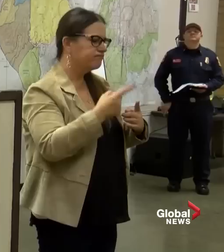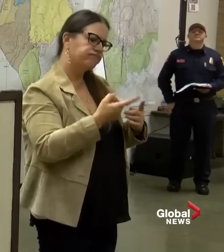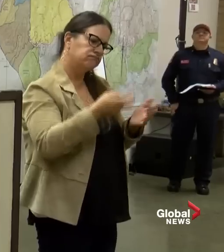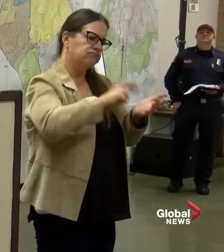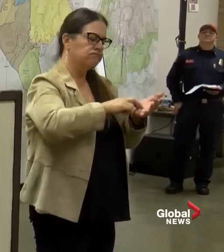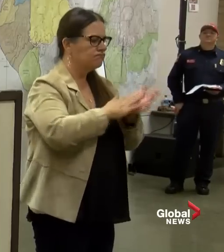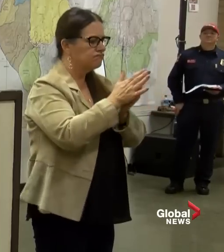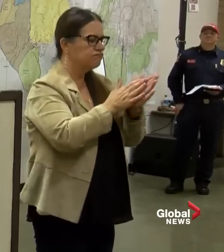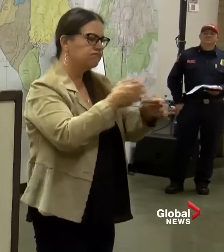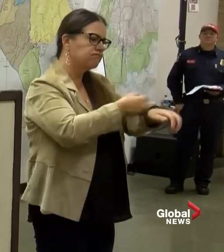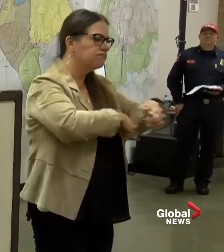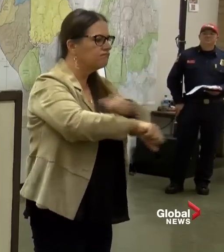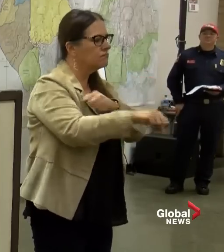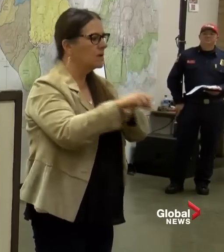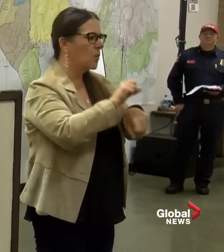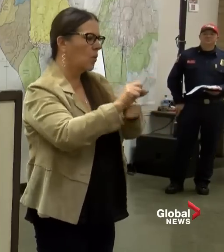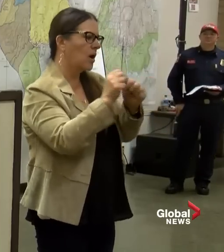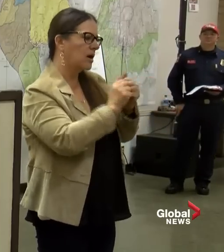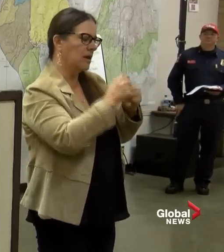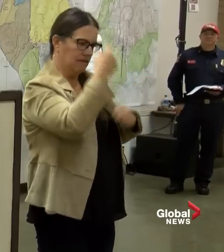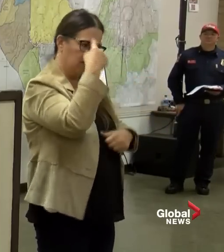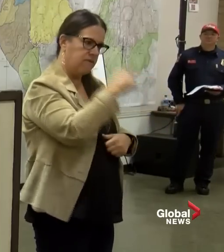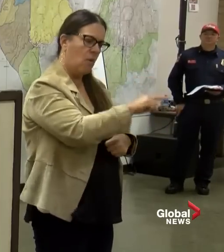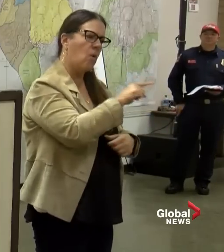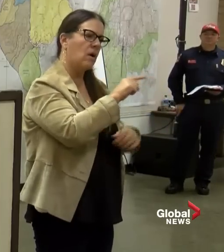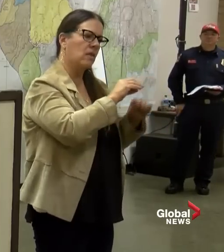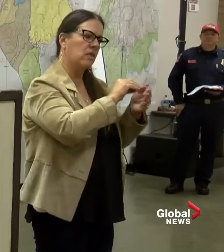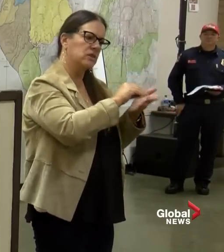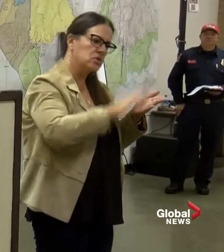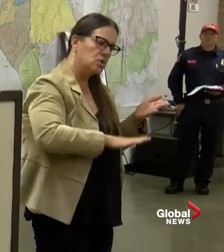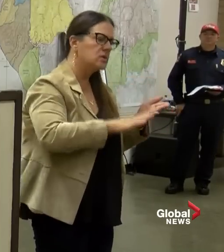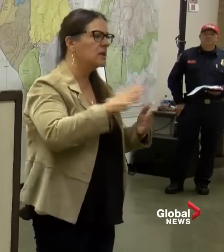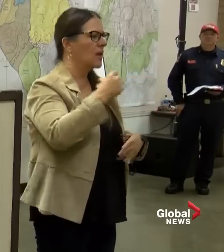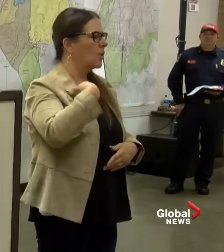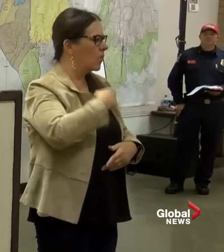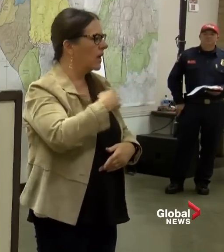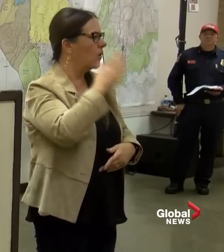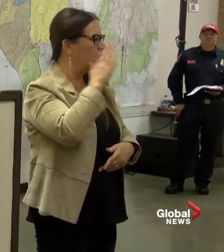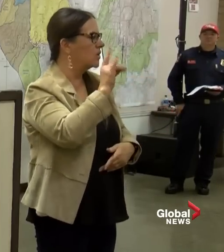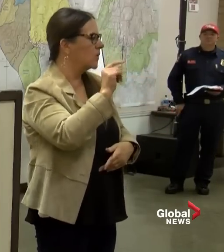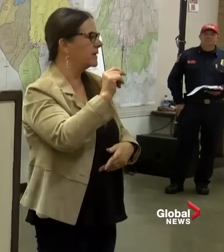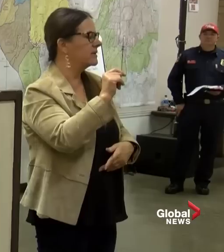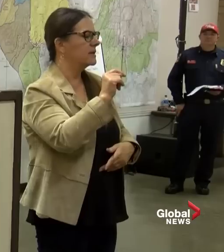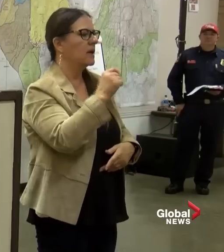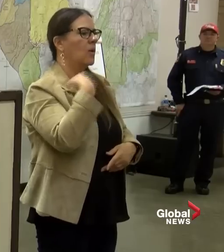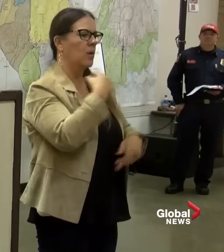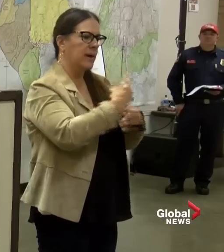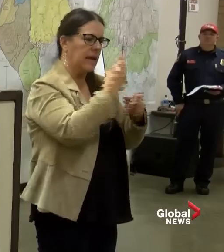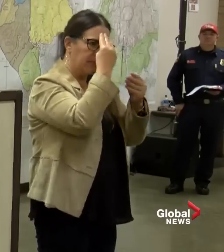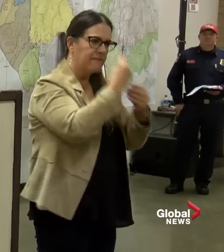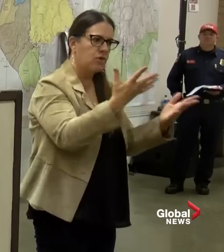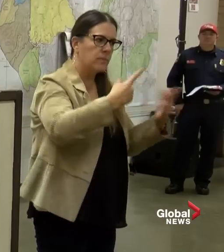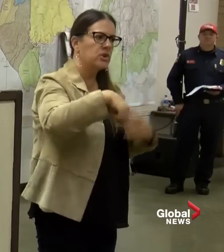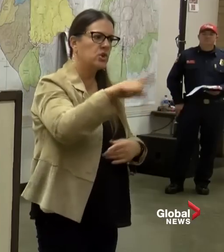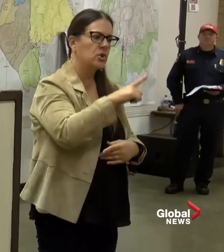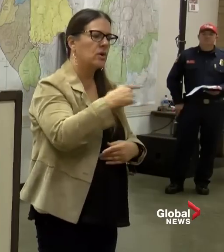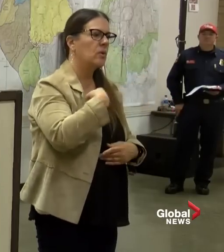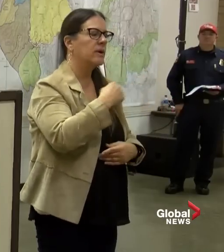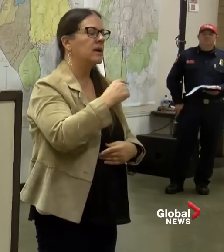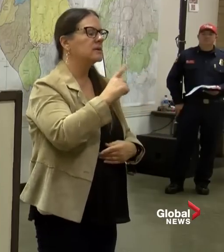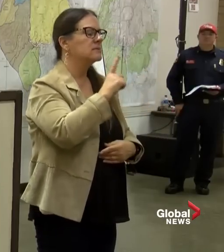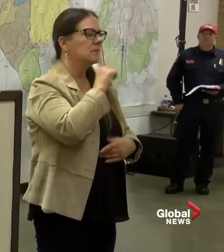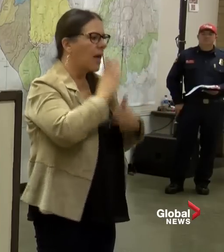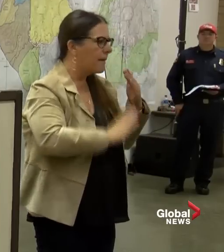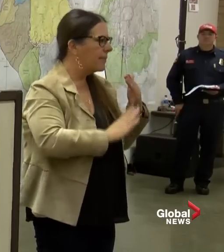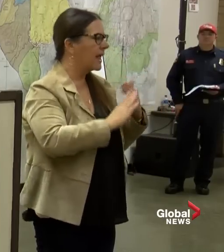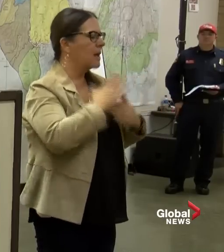are on it. We will keep our community informed, and we sincerely appreciate